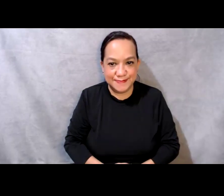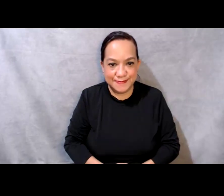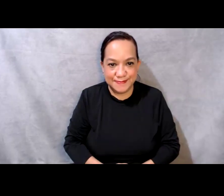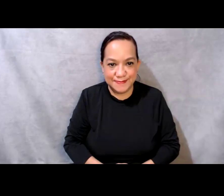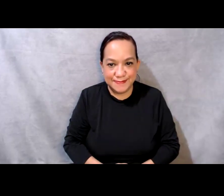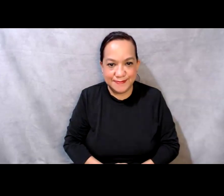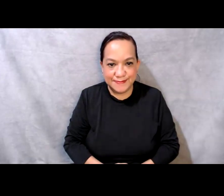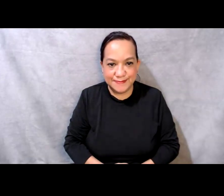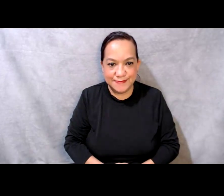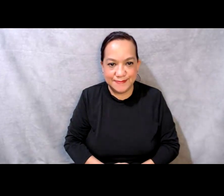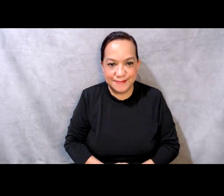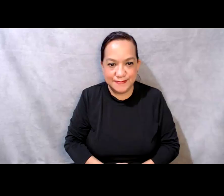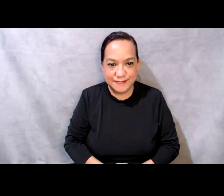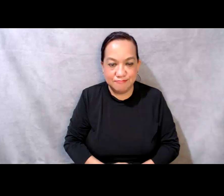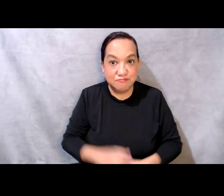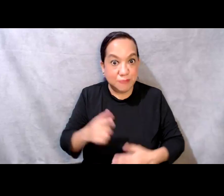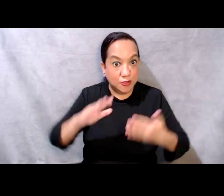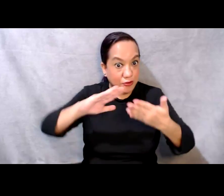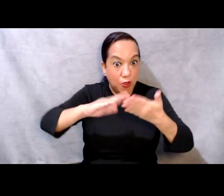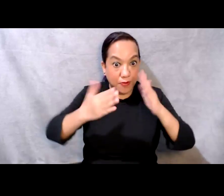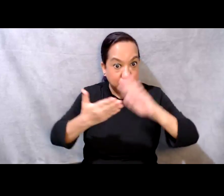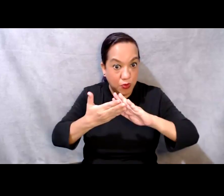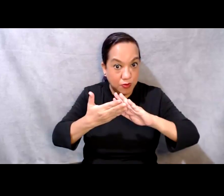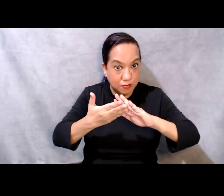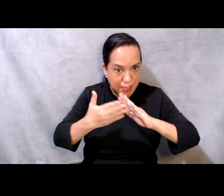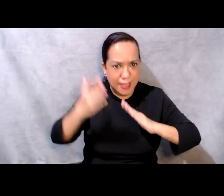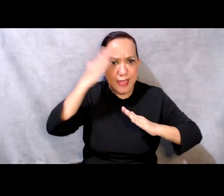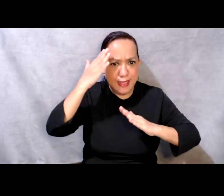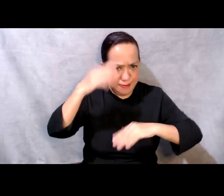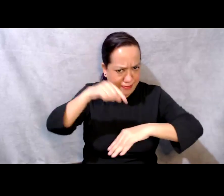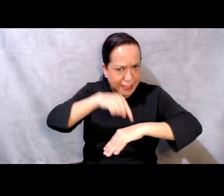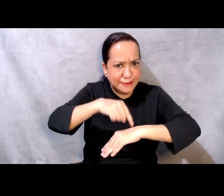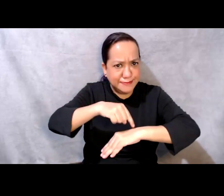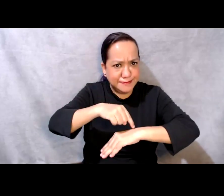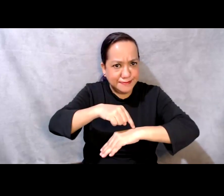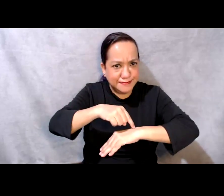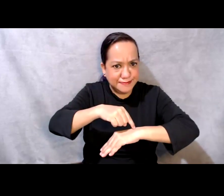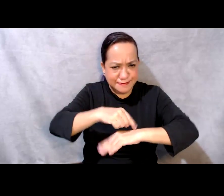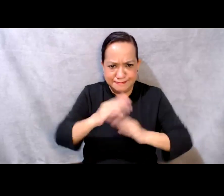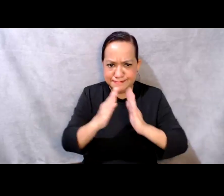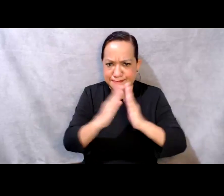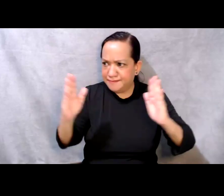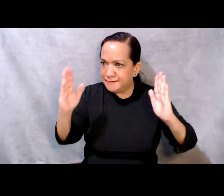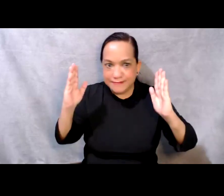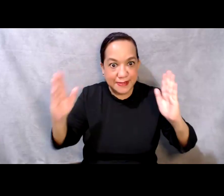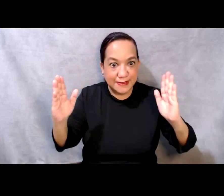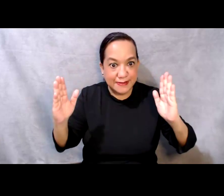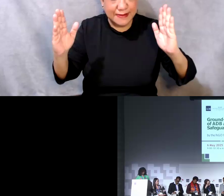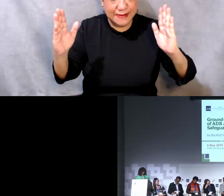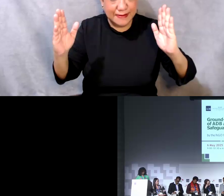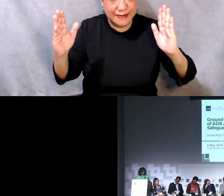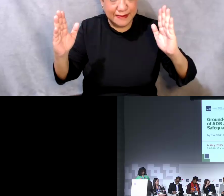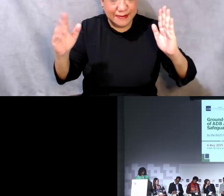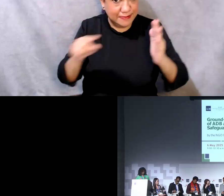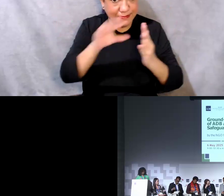if communities are aware of the timeframe, of the options, and they choose to go, why can't they go for directly